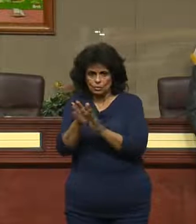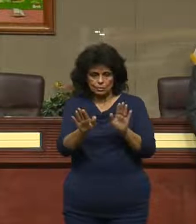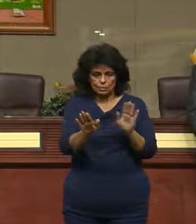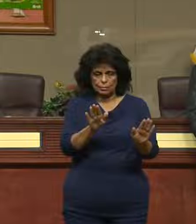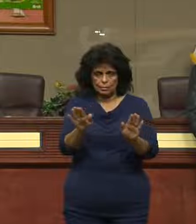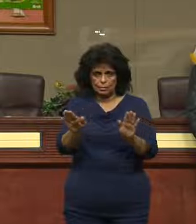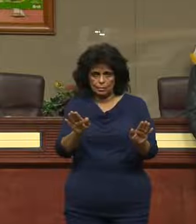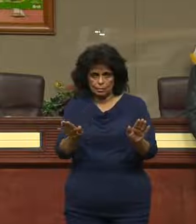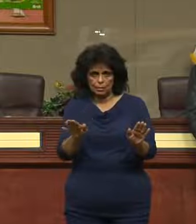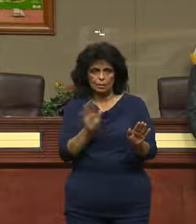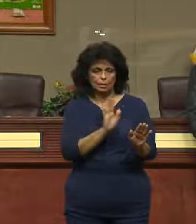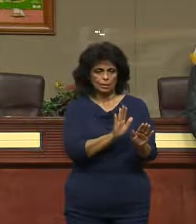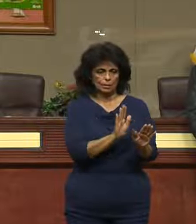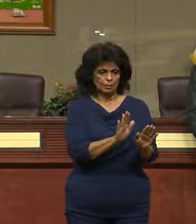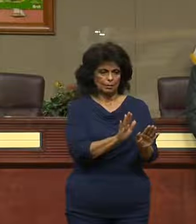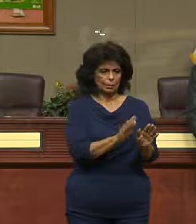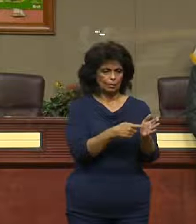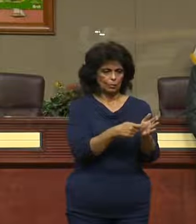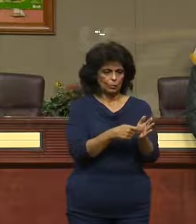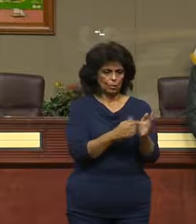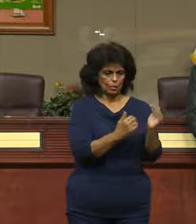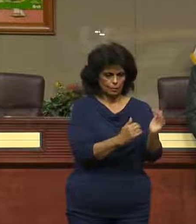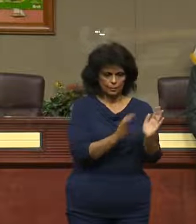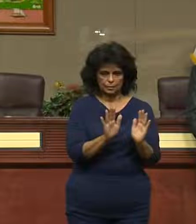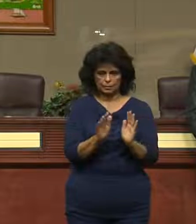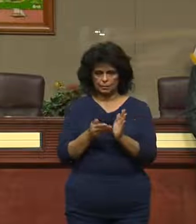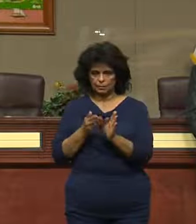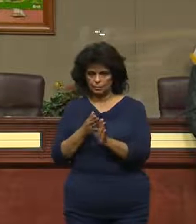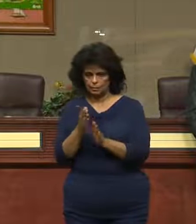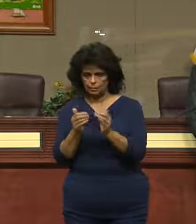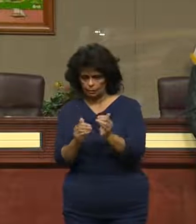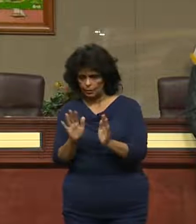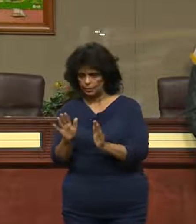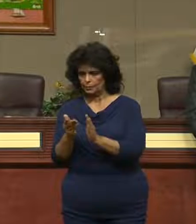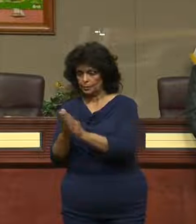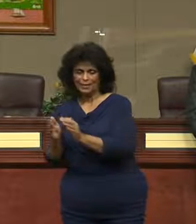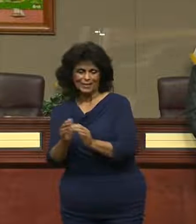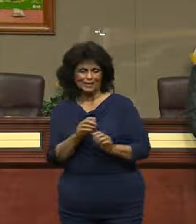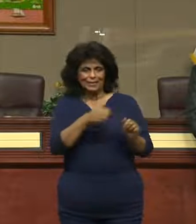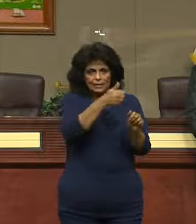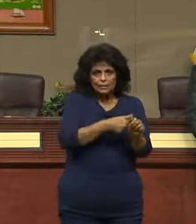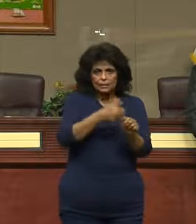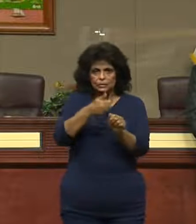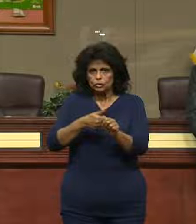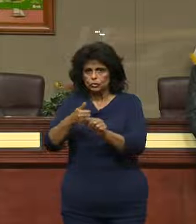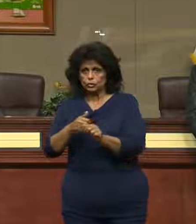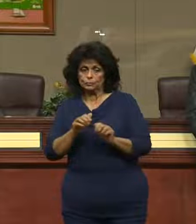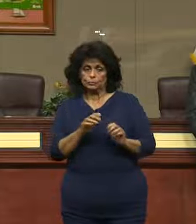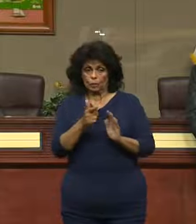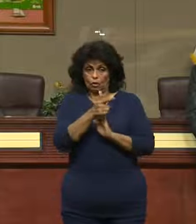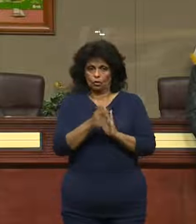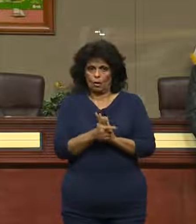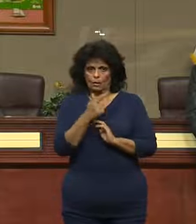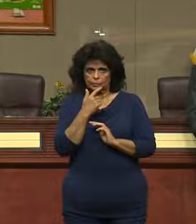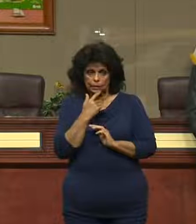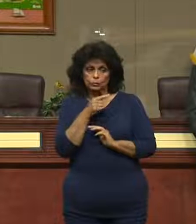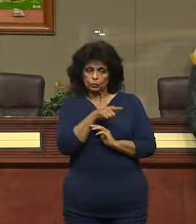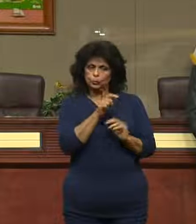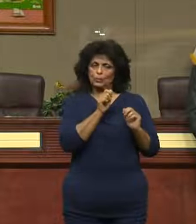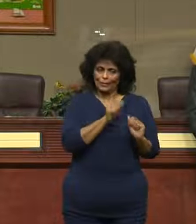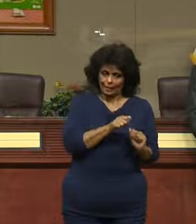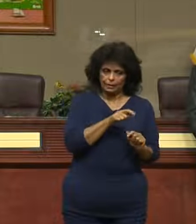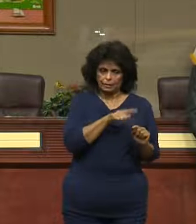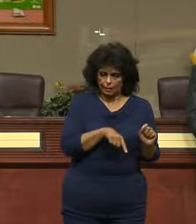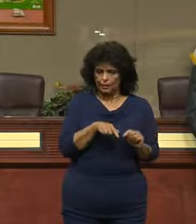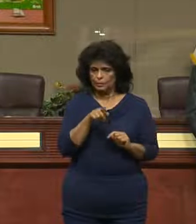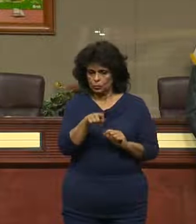clearly delineated by law. Who can do what? And it sounds